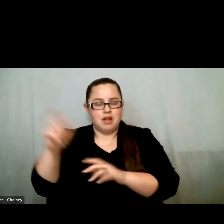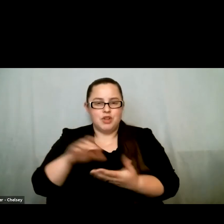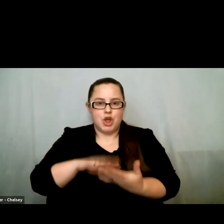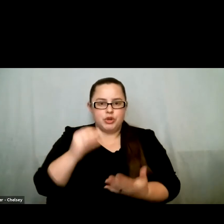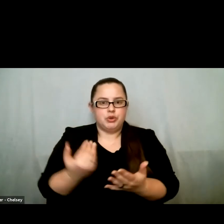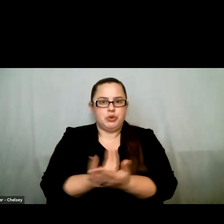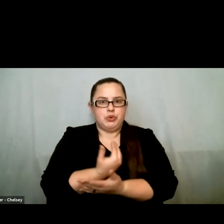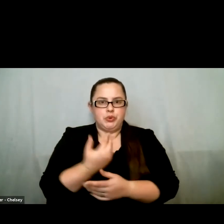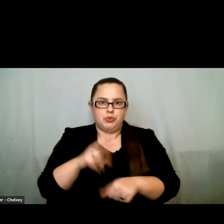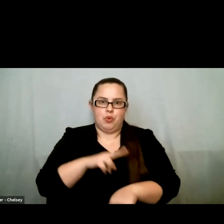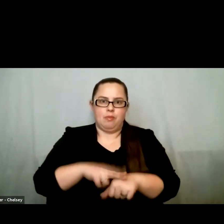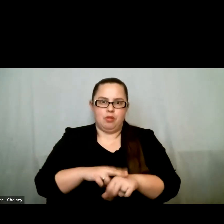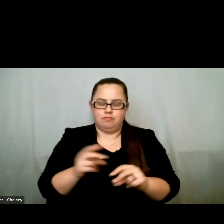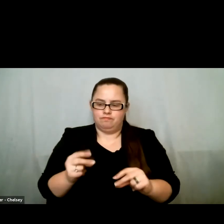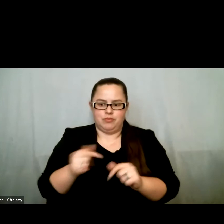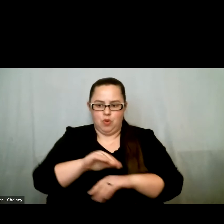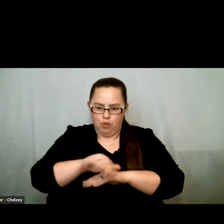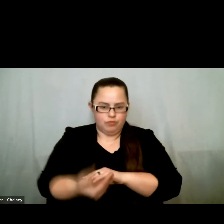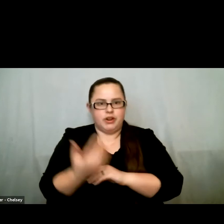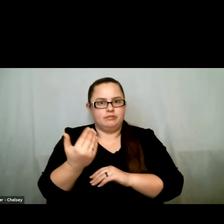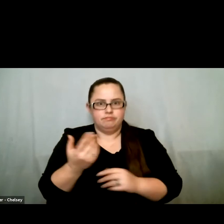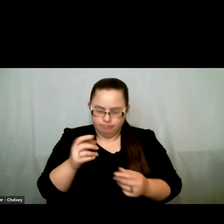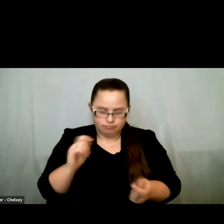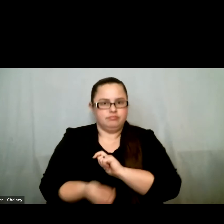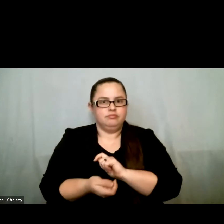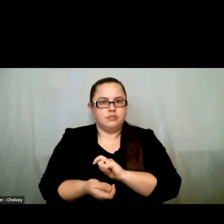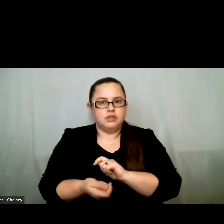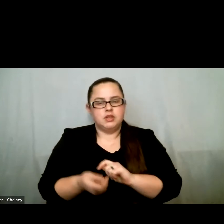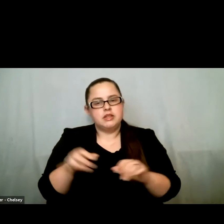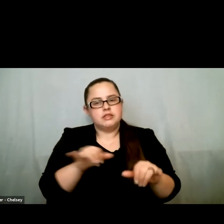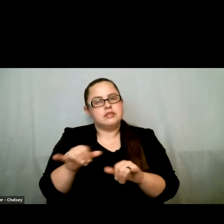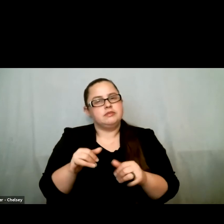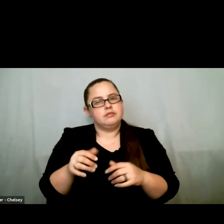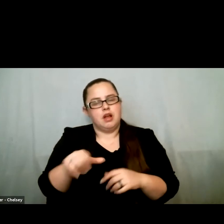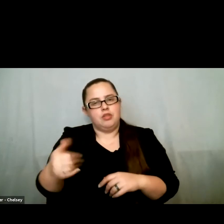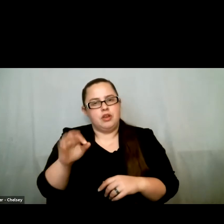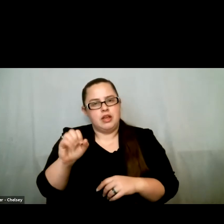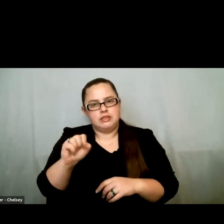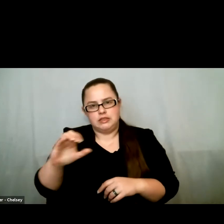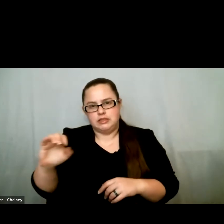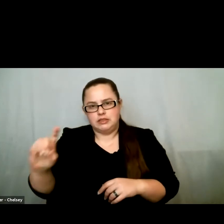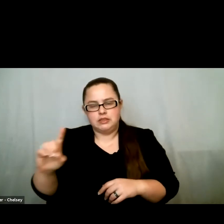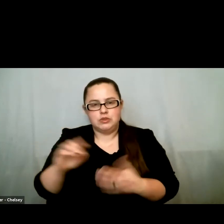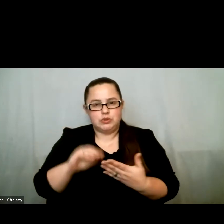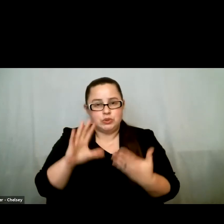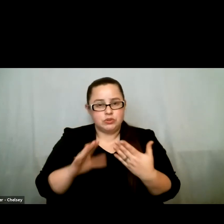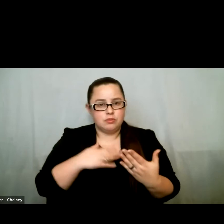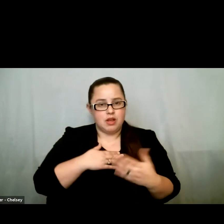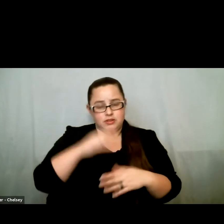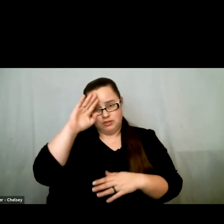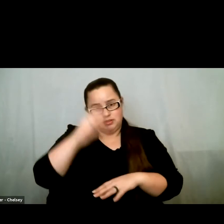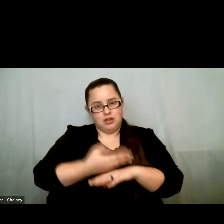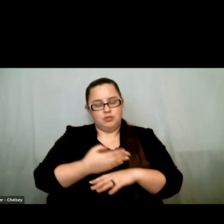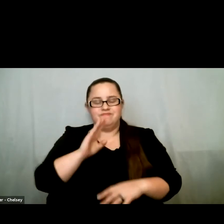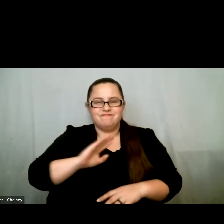literally overnight. Like so many other FCC students, my oldest son was frustrated having to move all his classes